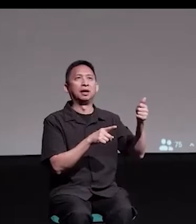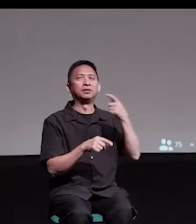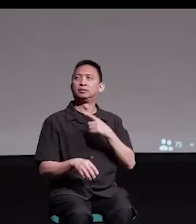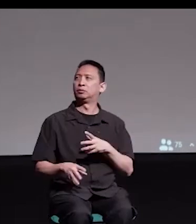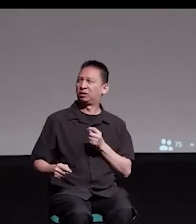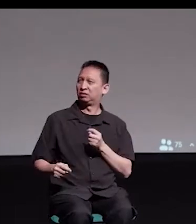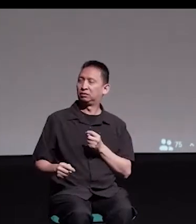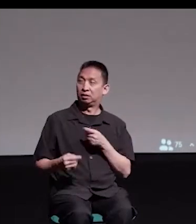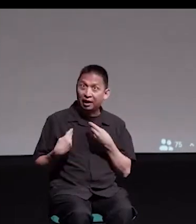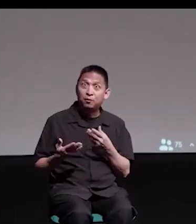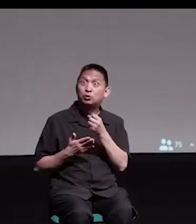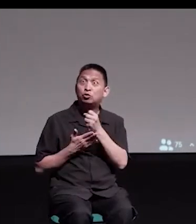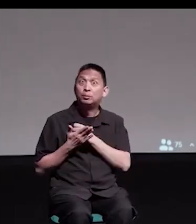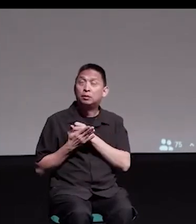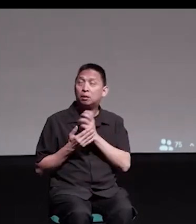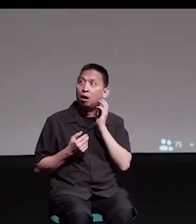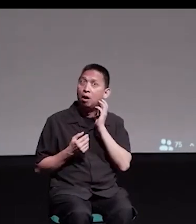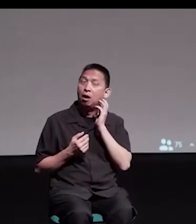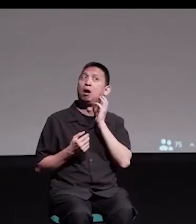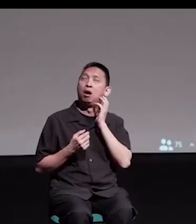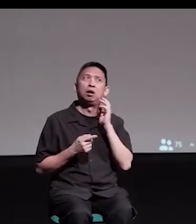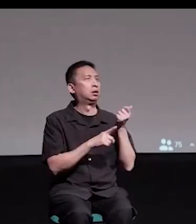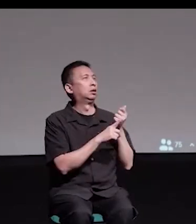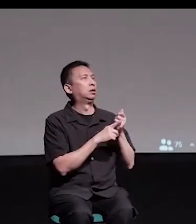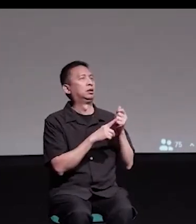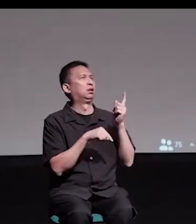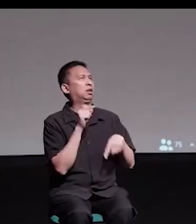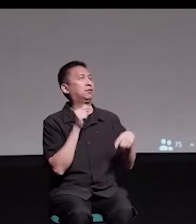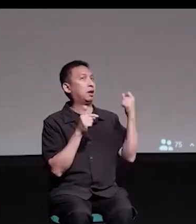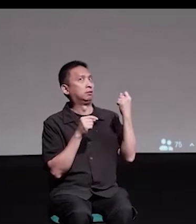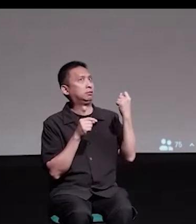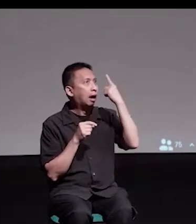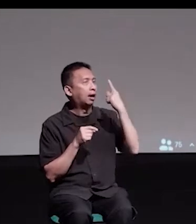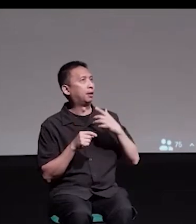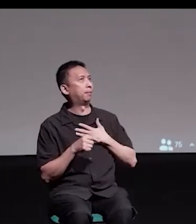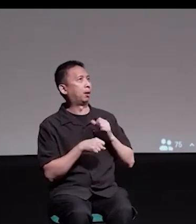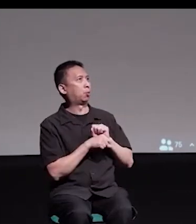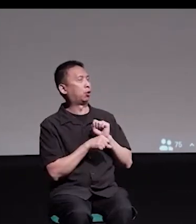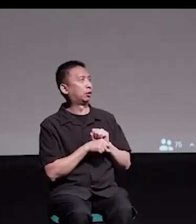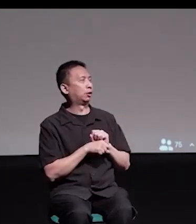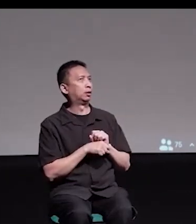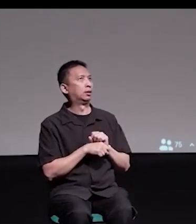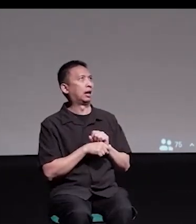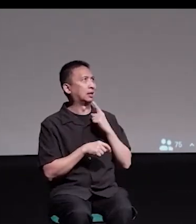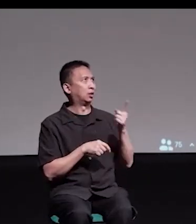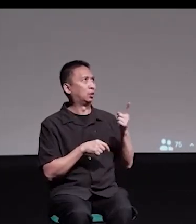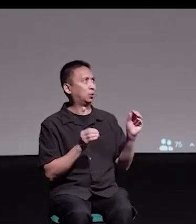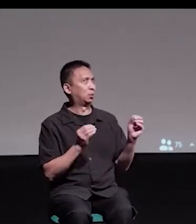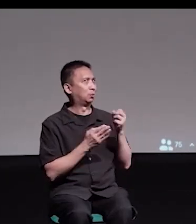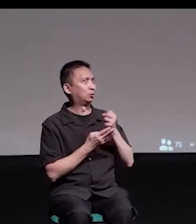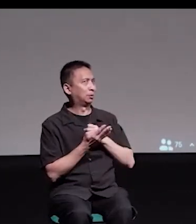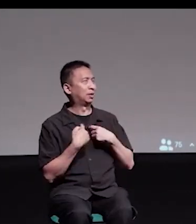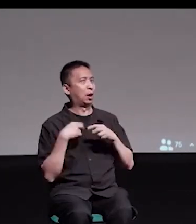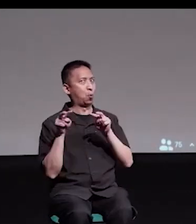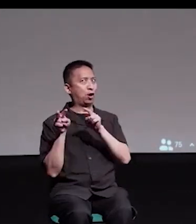give you a script?" He just could not fathom that. No, there is no script. I